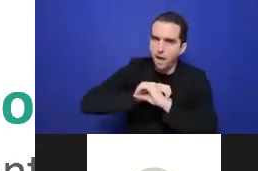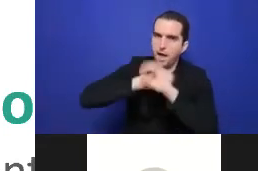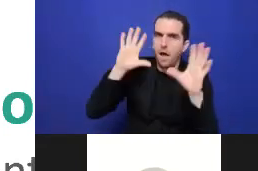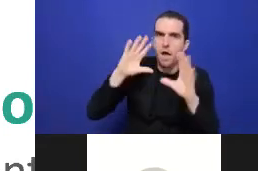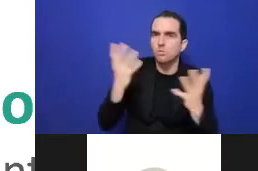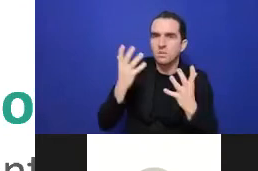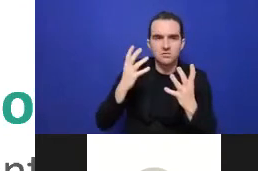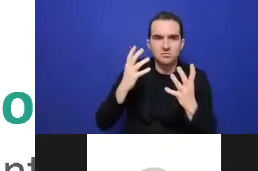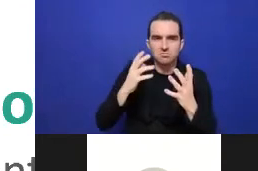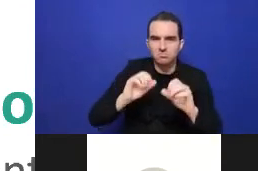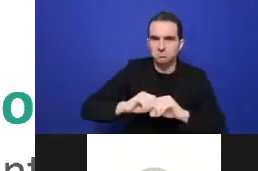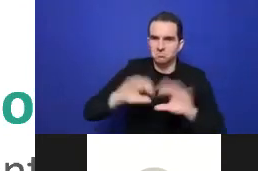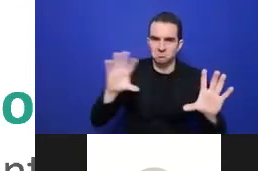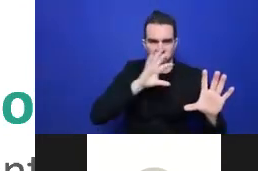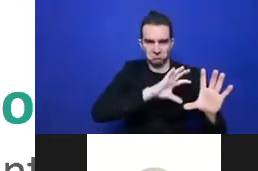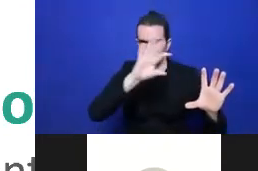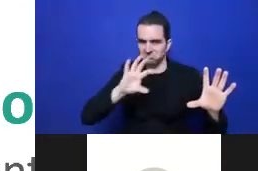later.